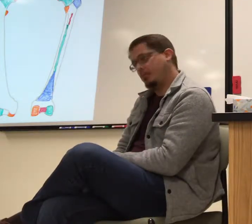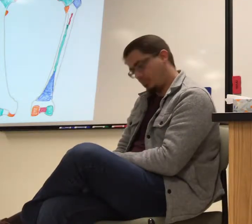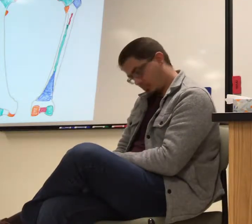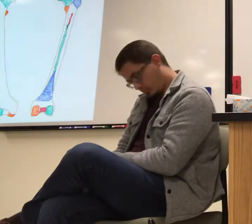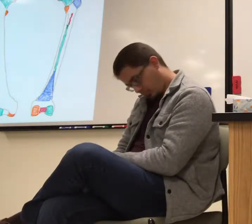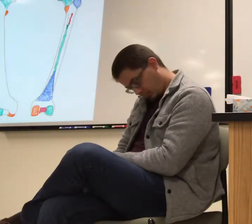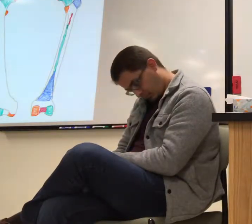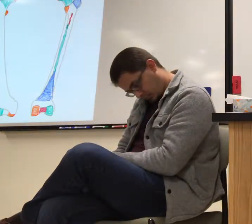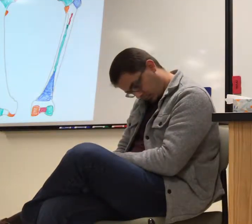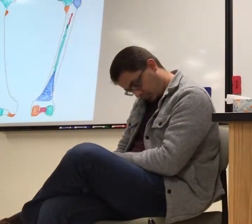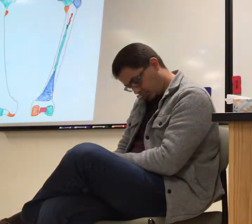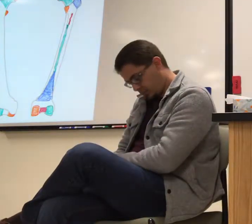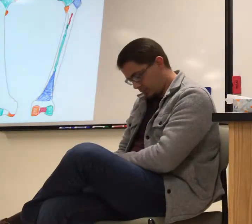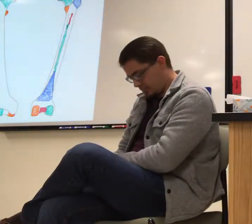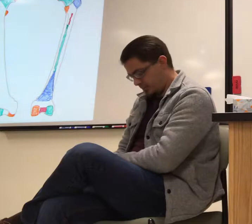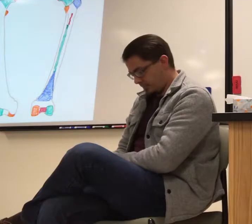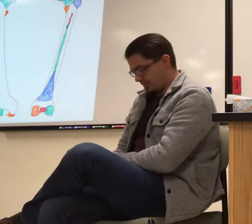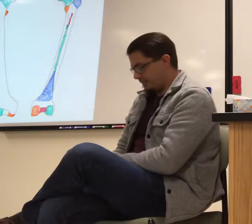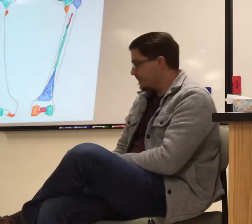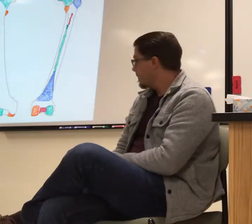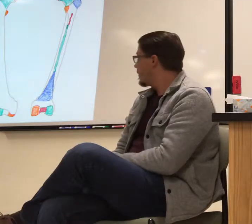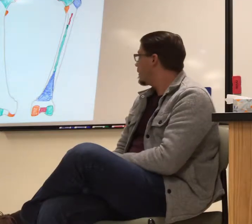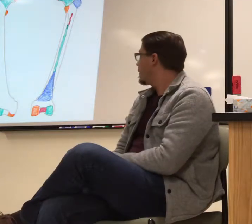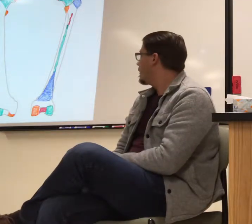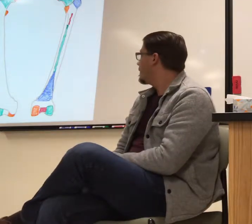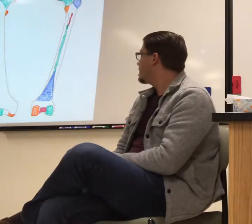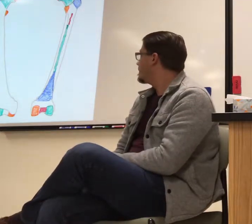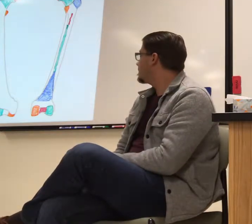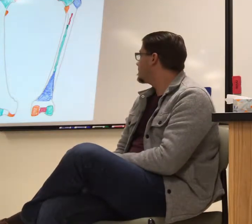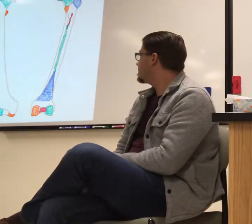So look for this posteriorly.